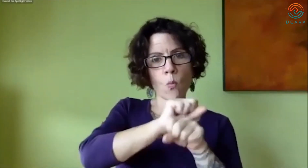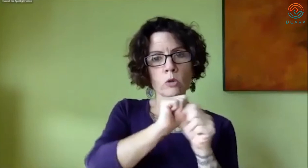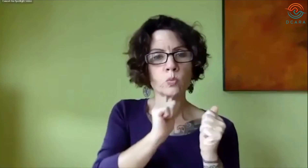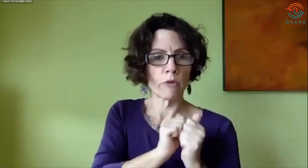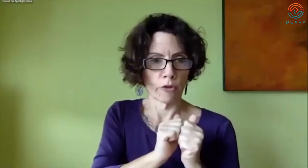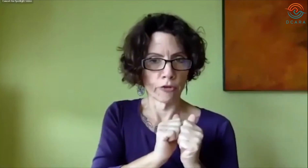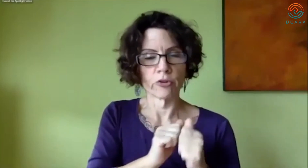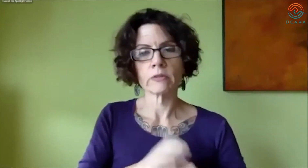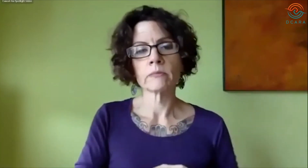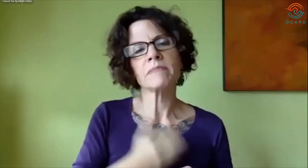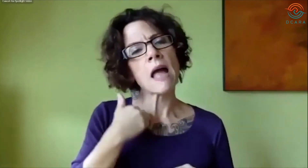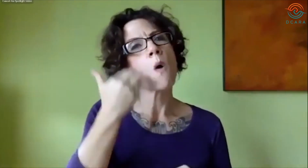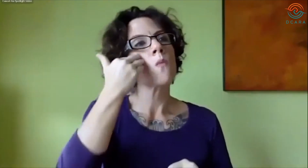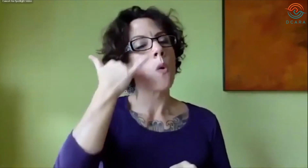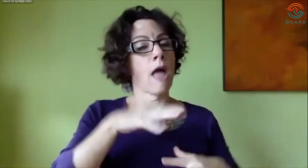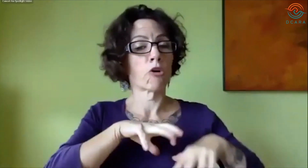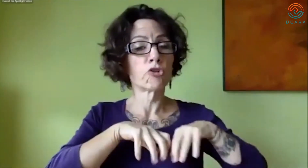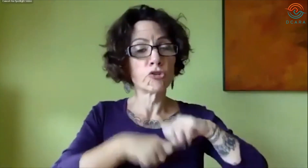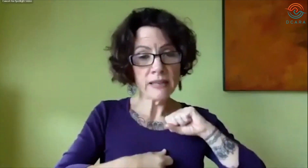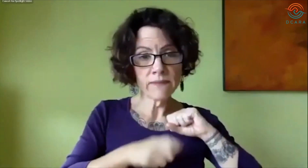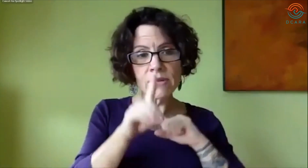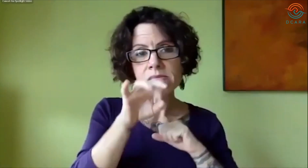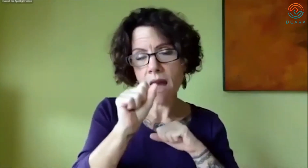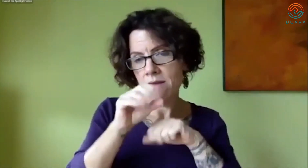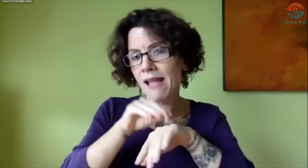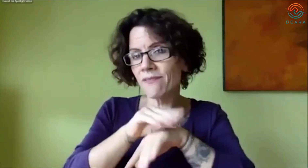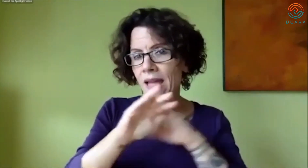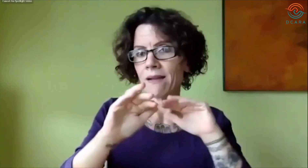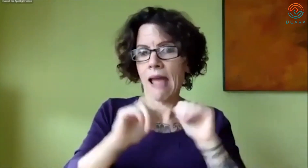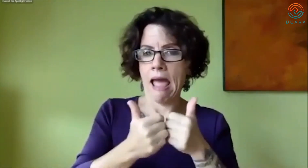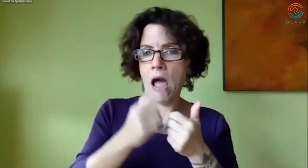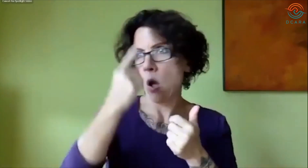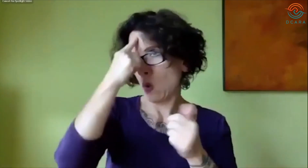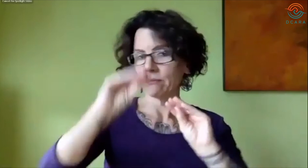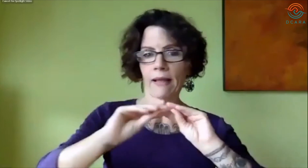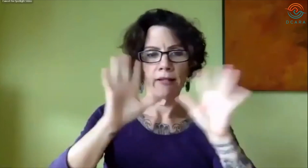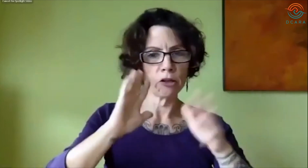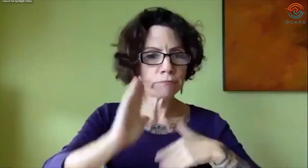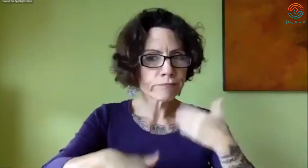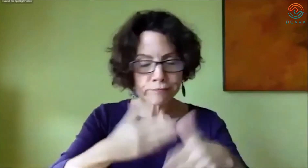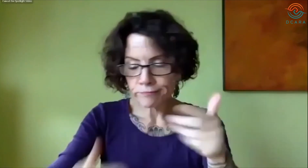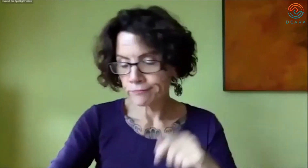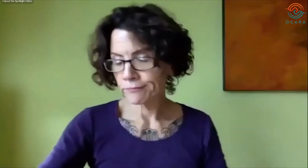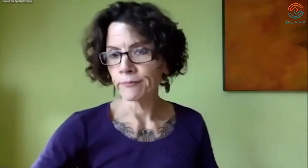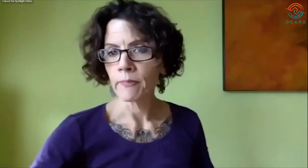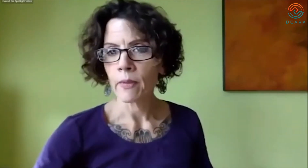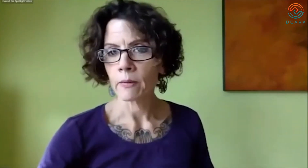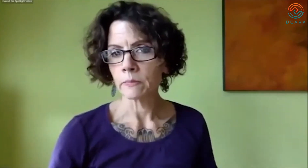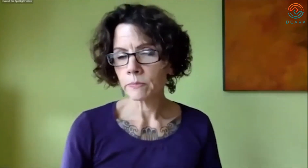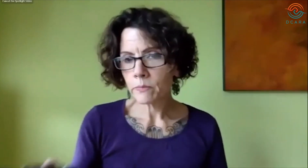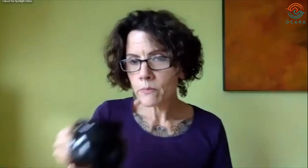executor? Answer is yes. I have 2 teams that work together.